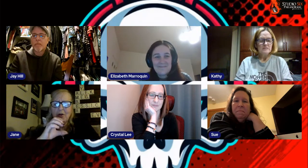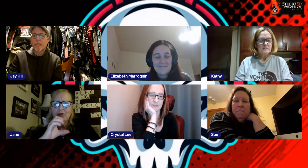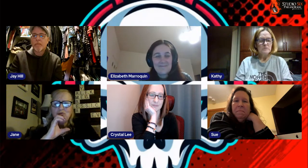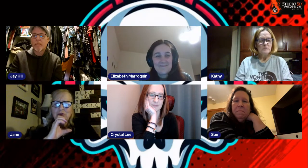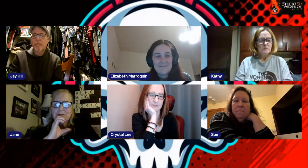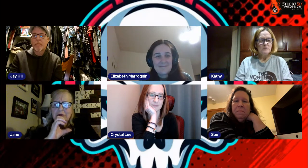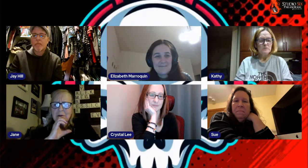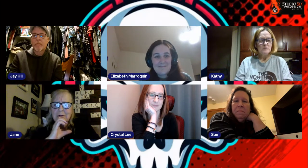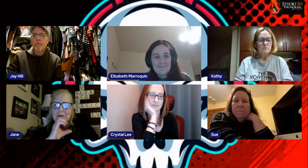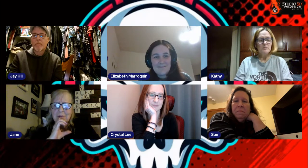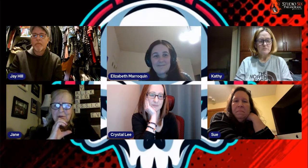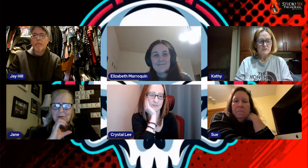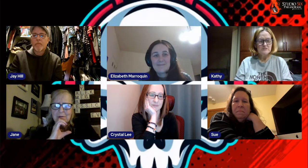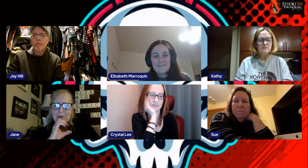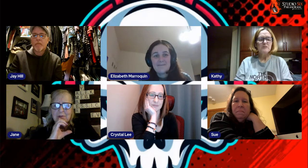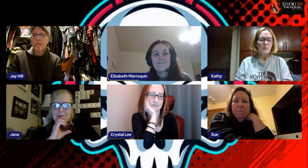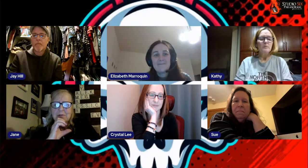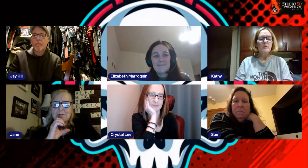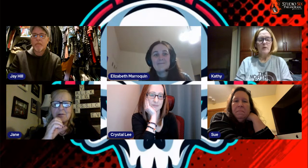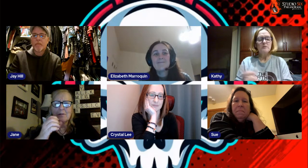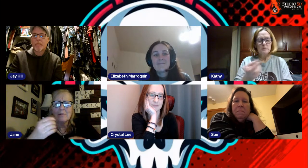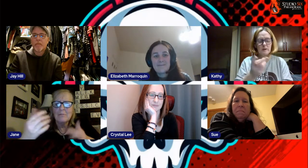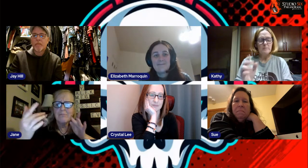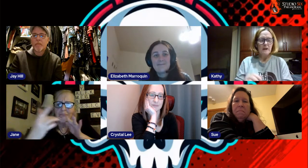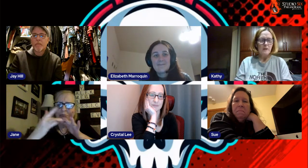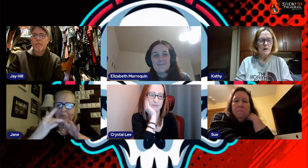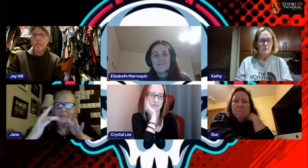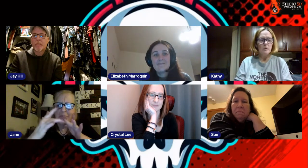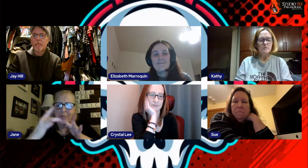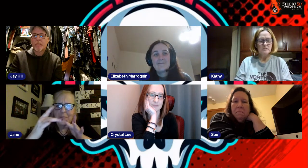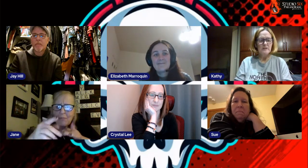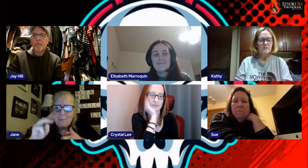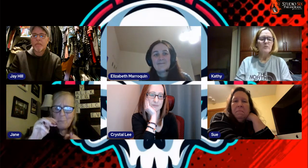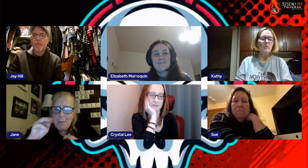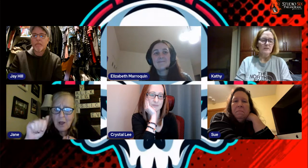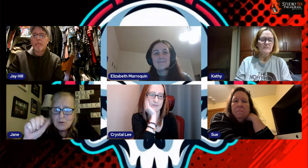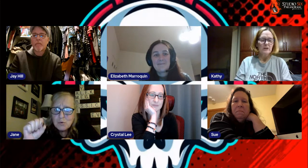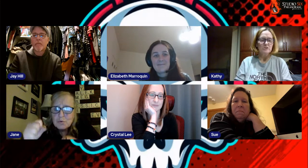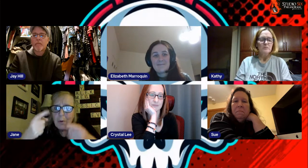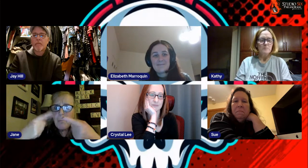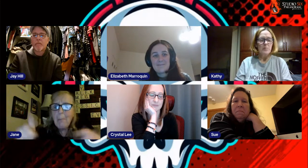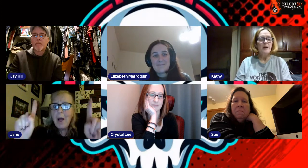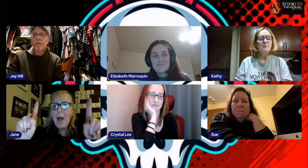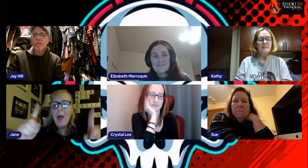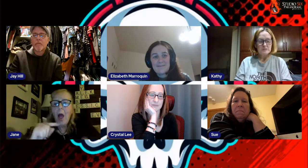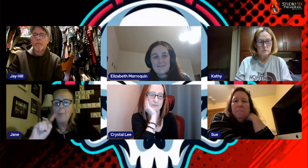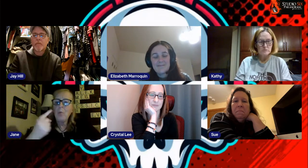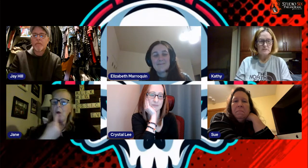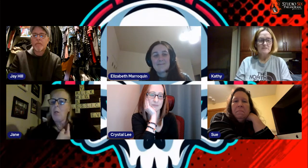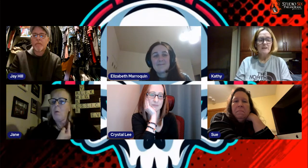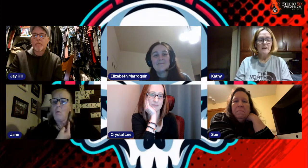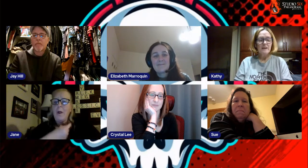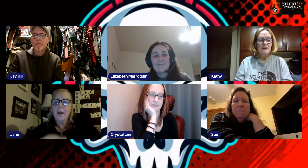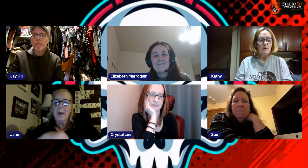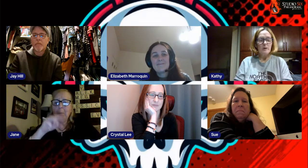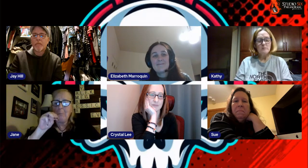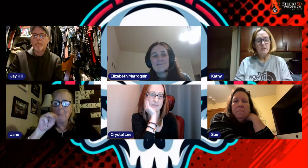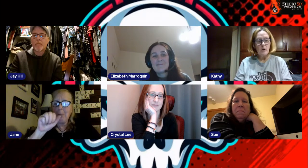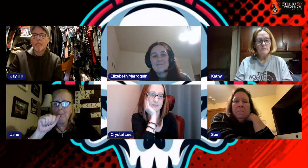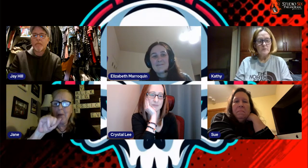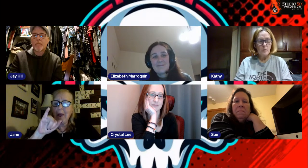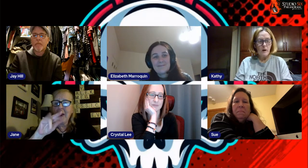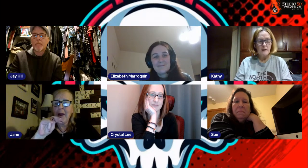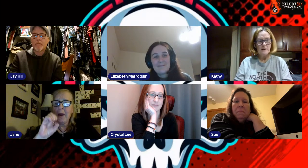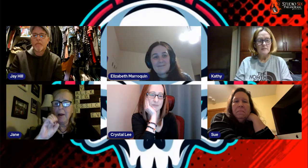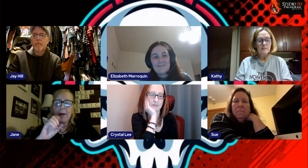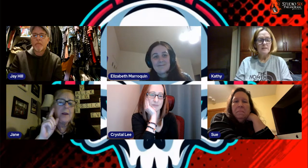since with Crystal, so that they treated it became paranormal depth, so they didn't touch Massachusetts. And I was